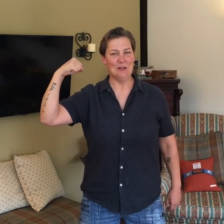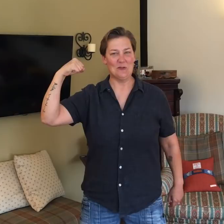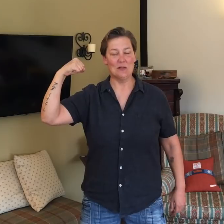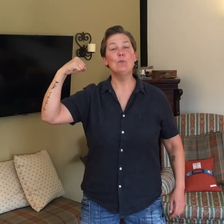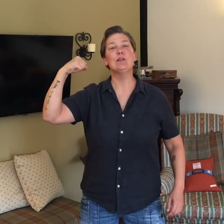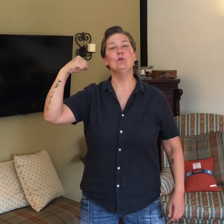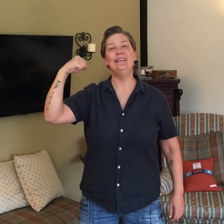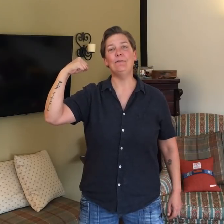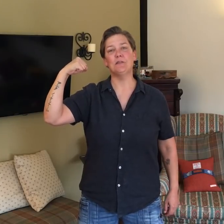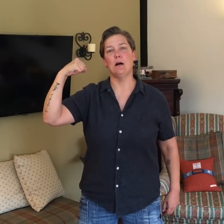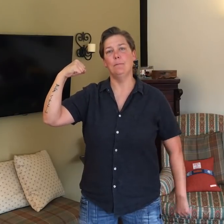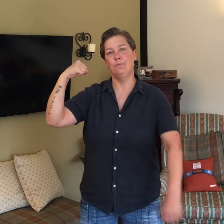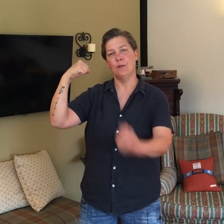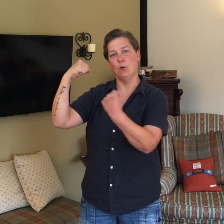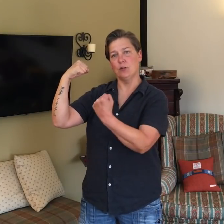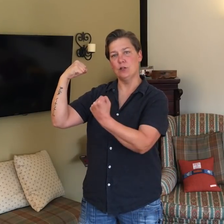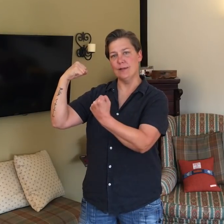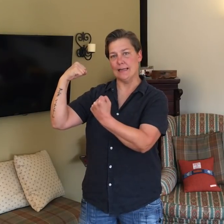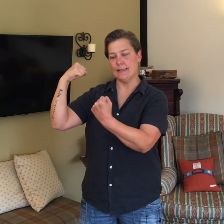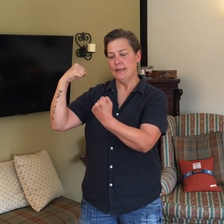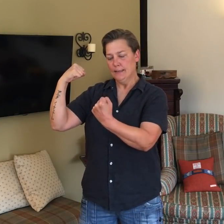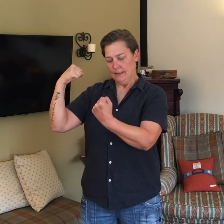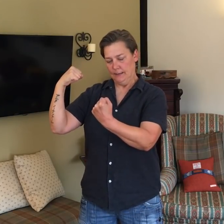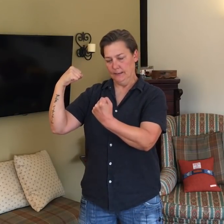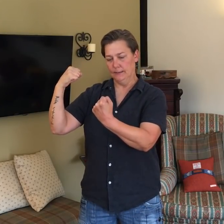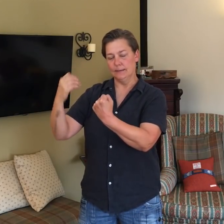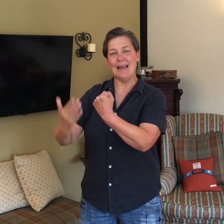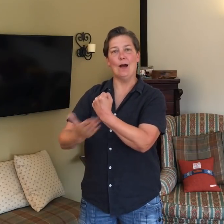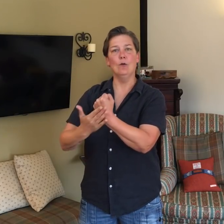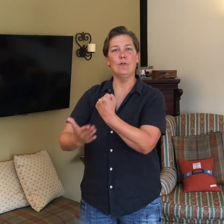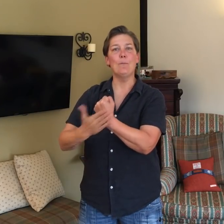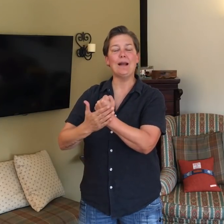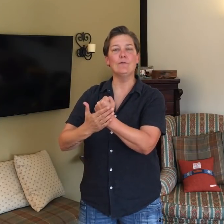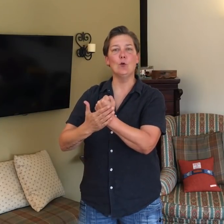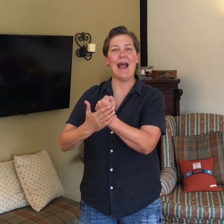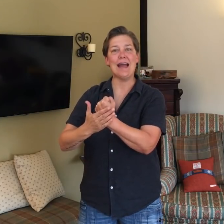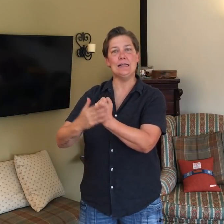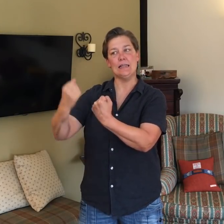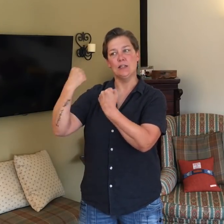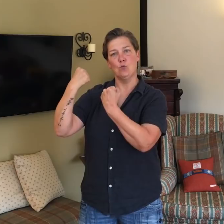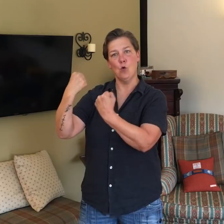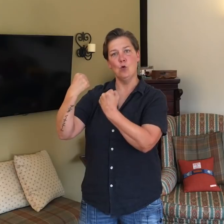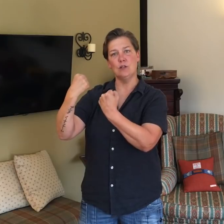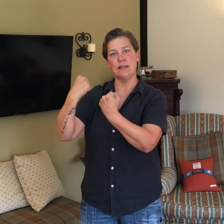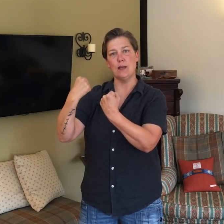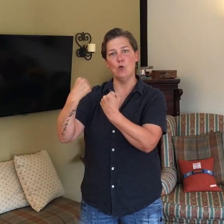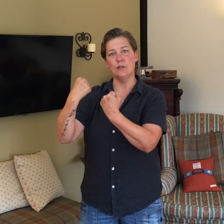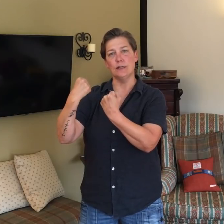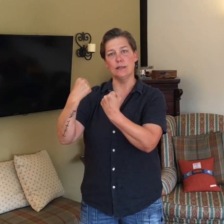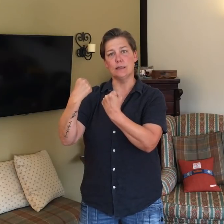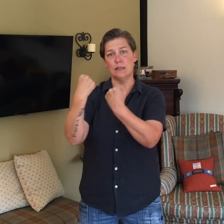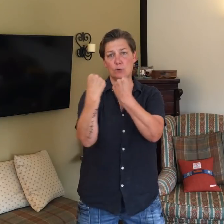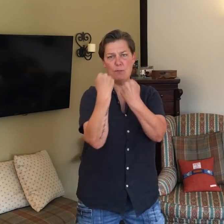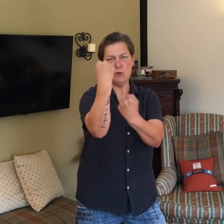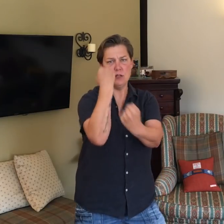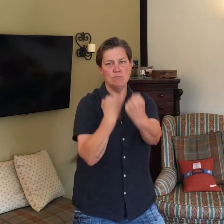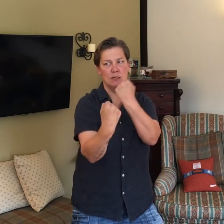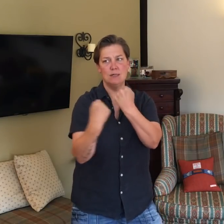muscles. And with your left arm, I want you to do this. Now, the back of your hand is towards the audience, this way, put them